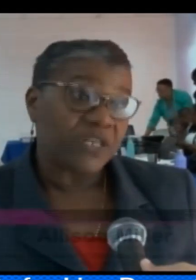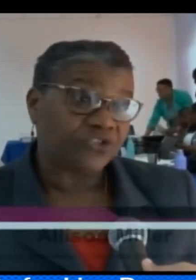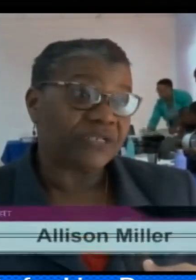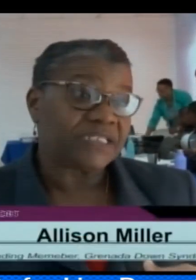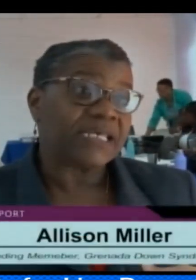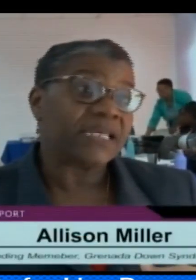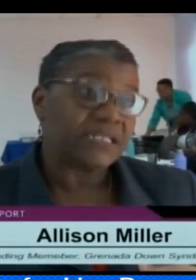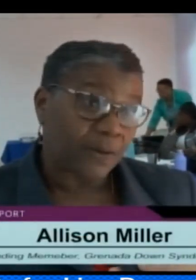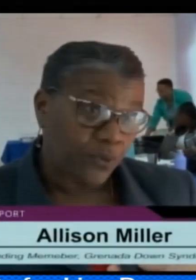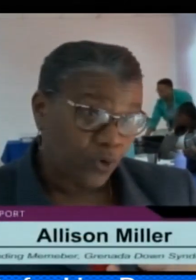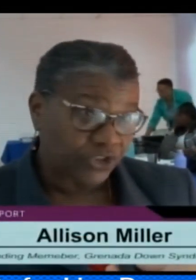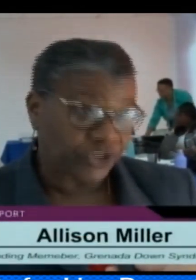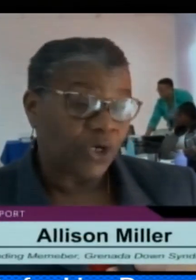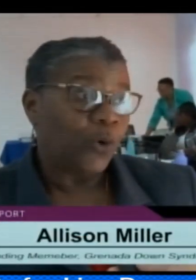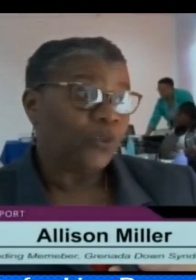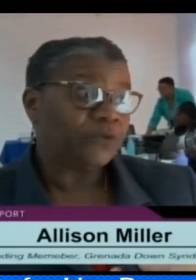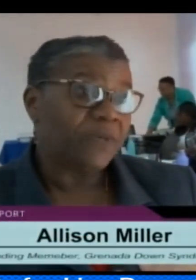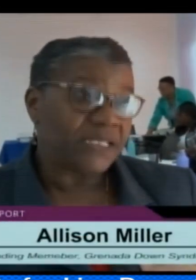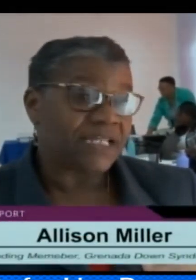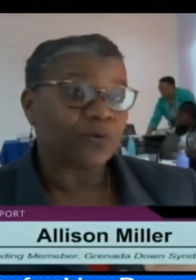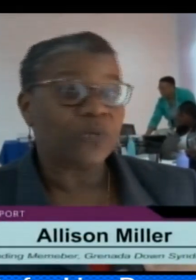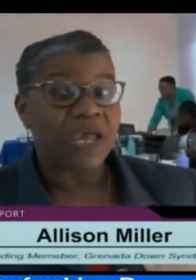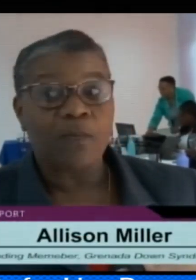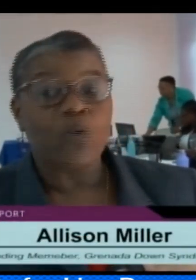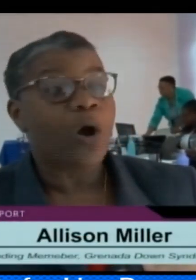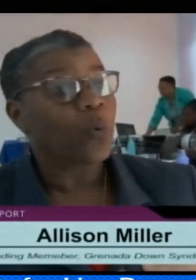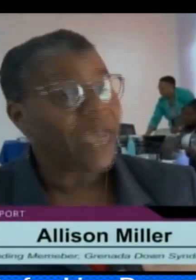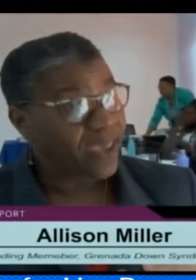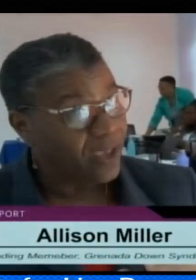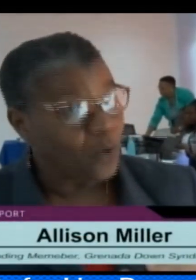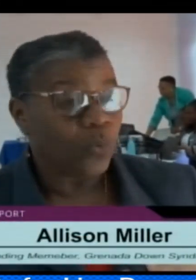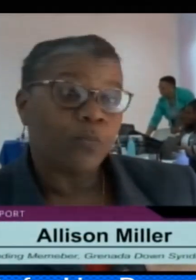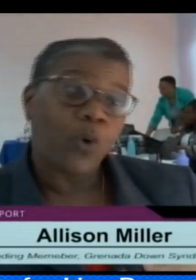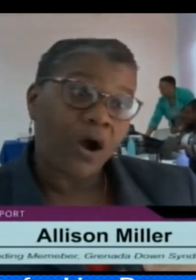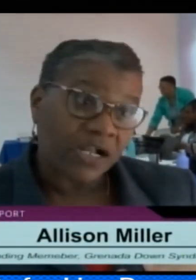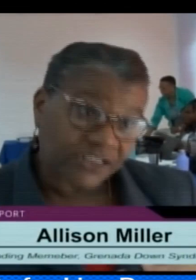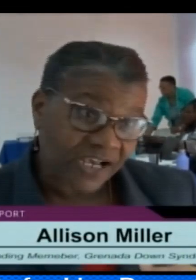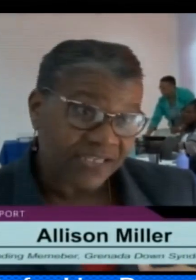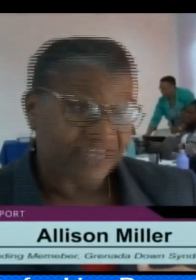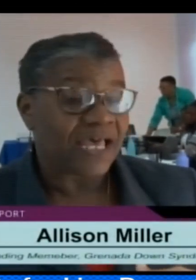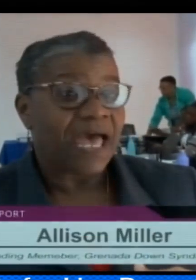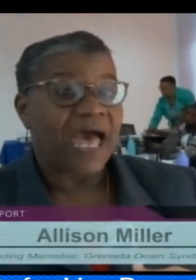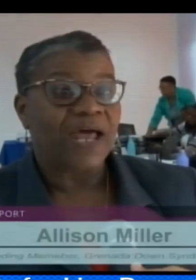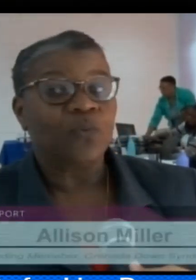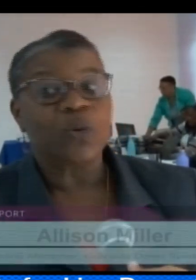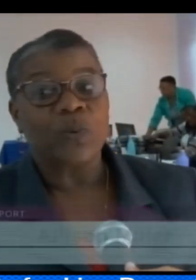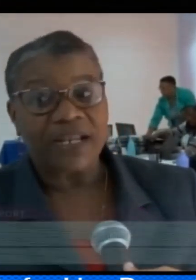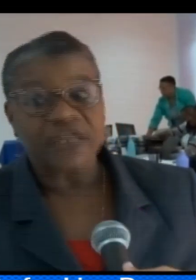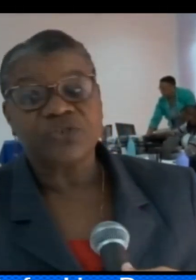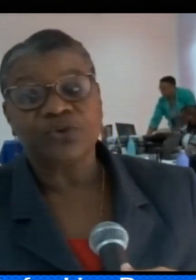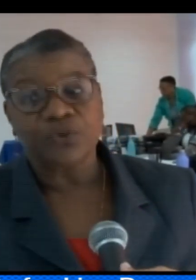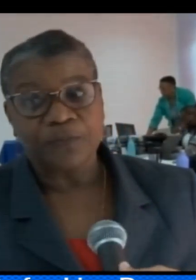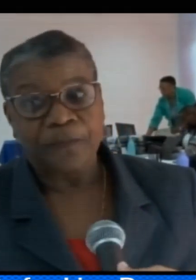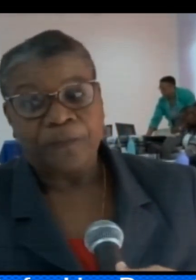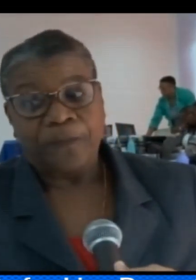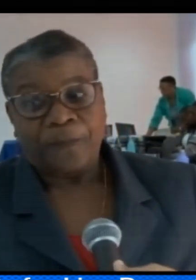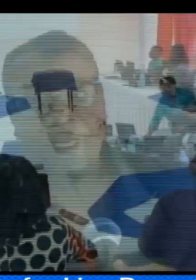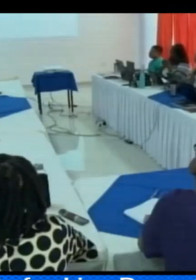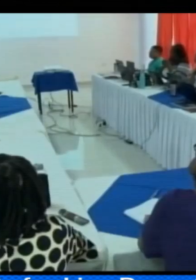that the ministry is taking this approach, which means that we are more aware, we're more conscious, and we're willing